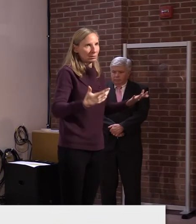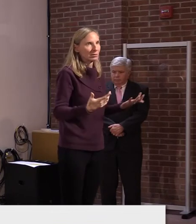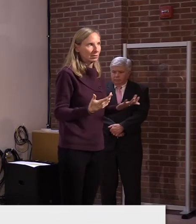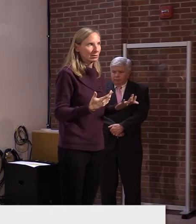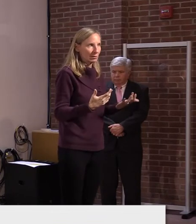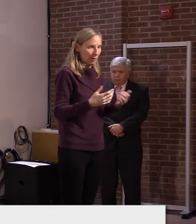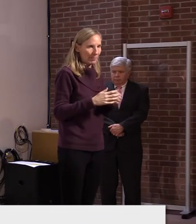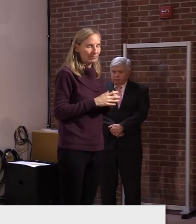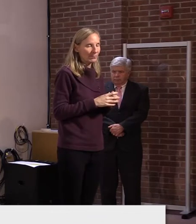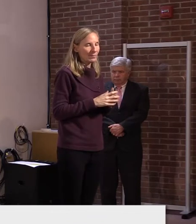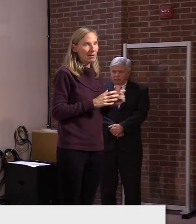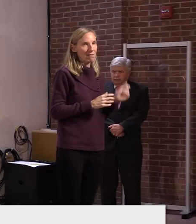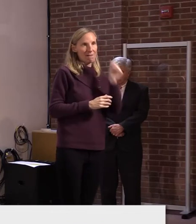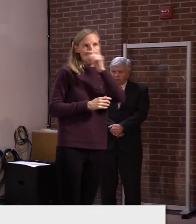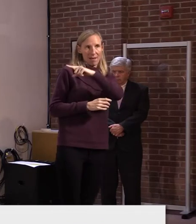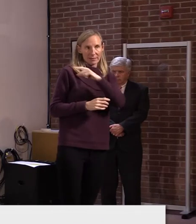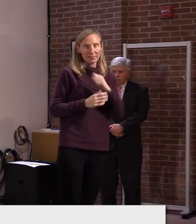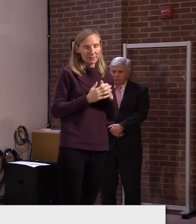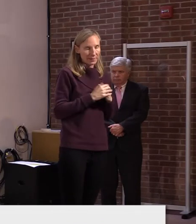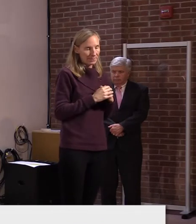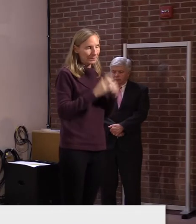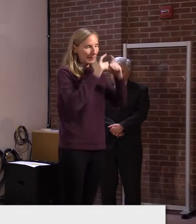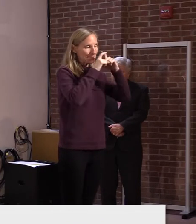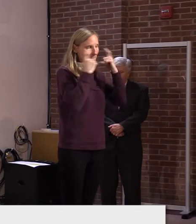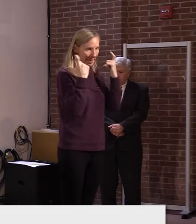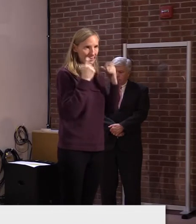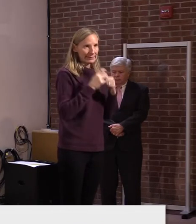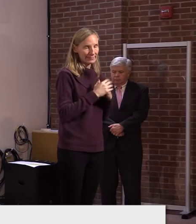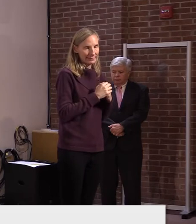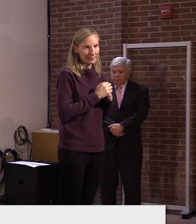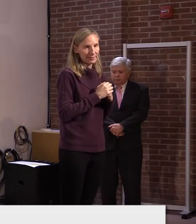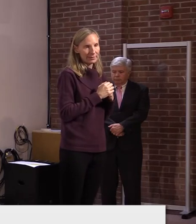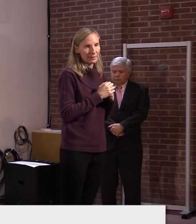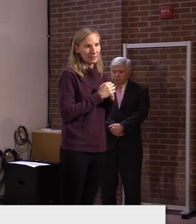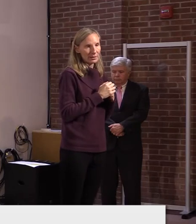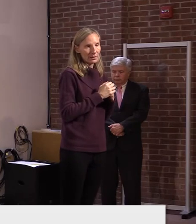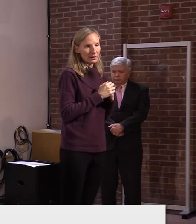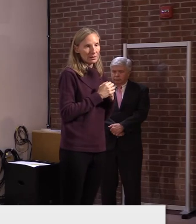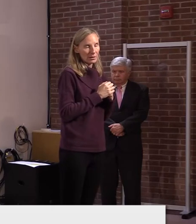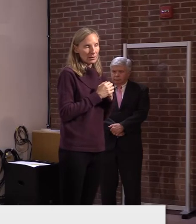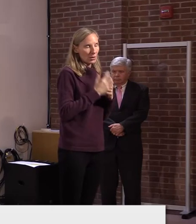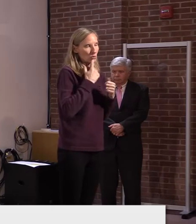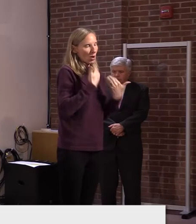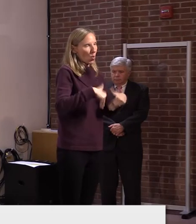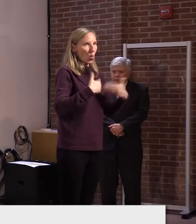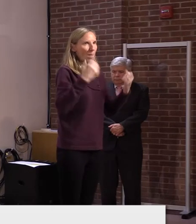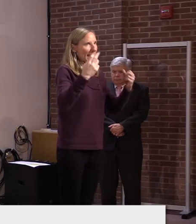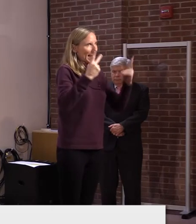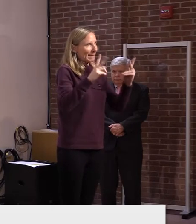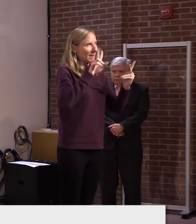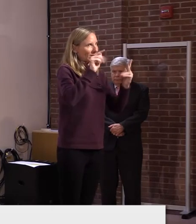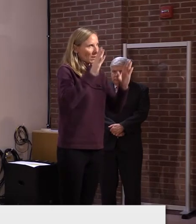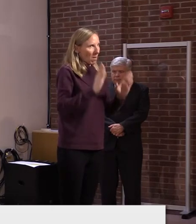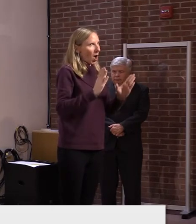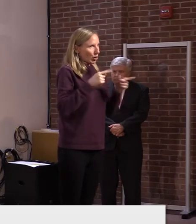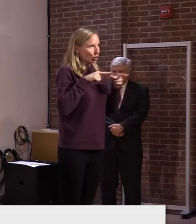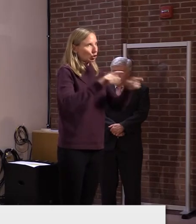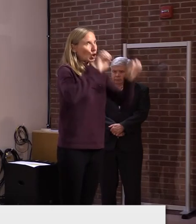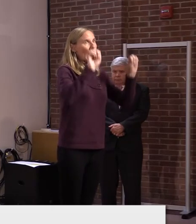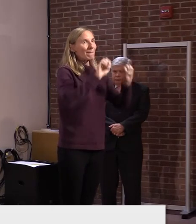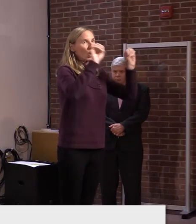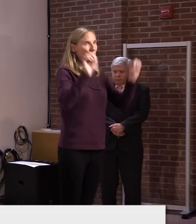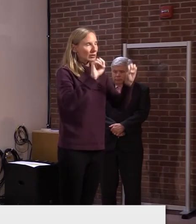But mask wearing, for instance, I mean, you credited Vermont's high rate of compliance with the mask mandate during the state of